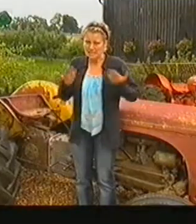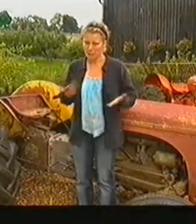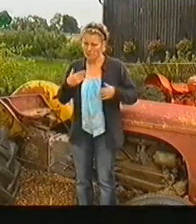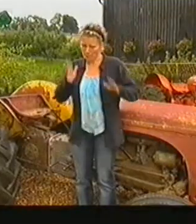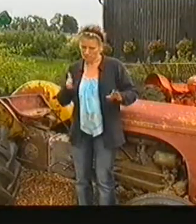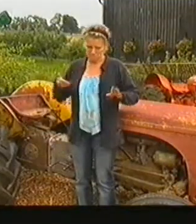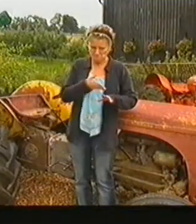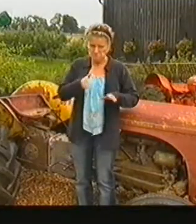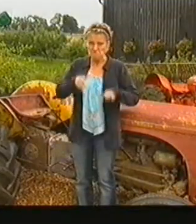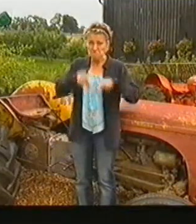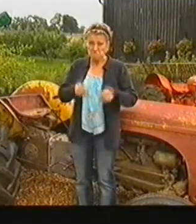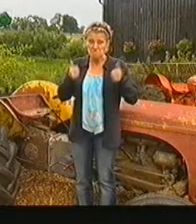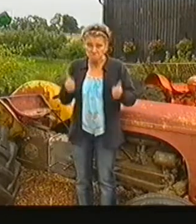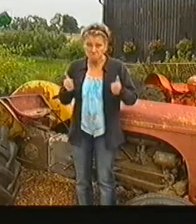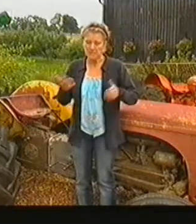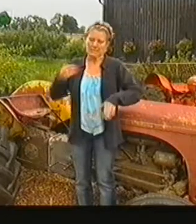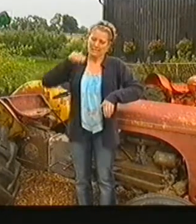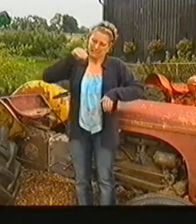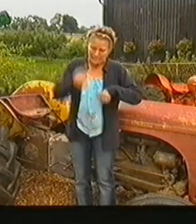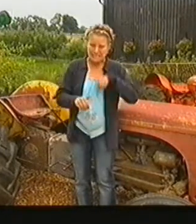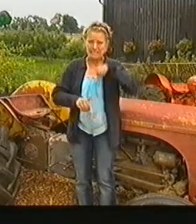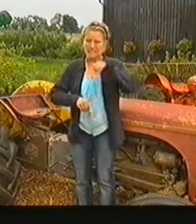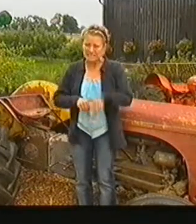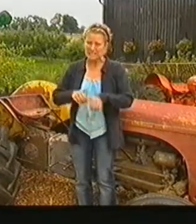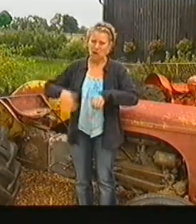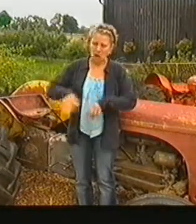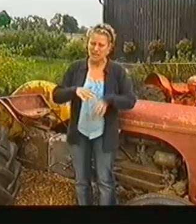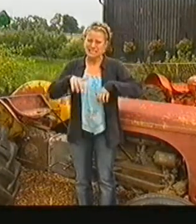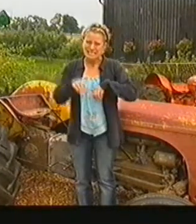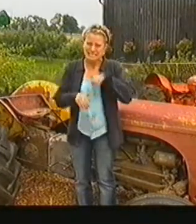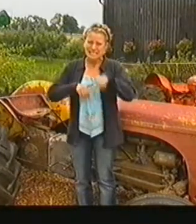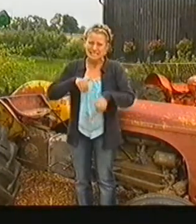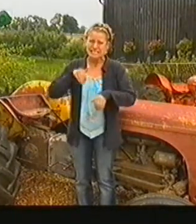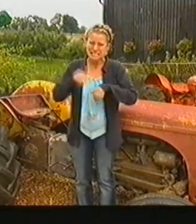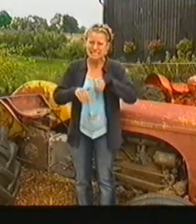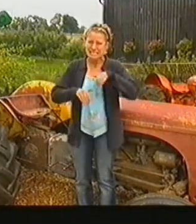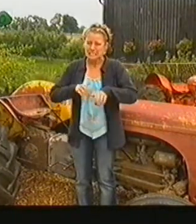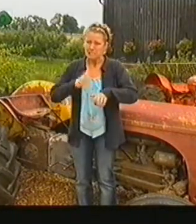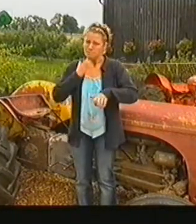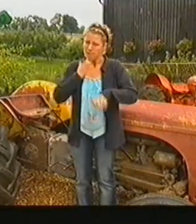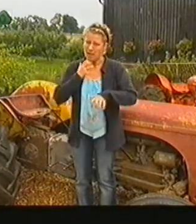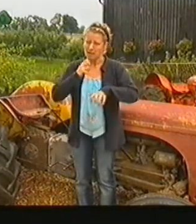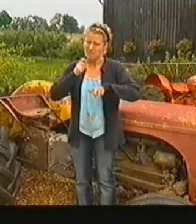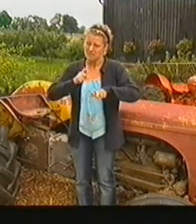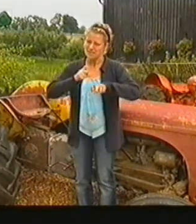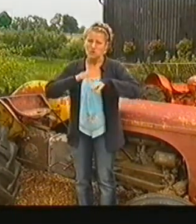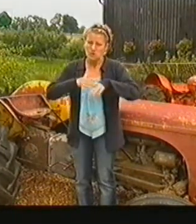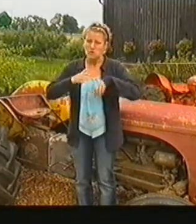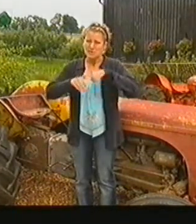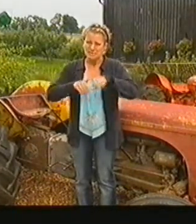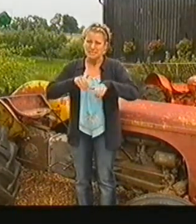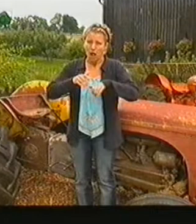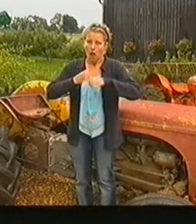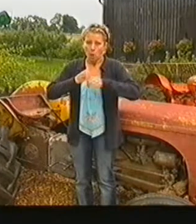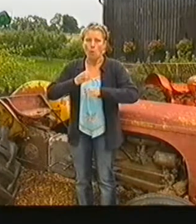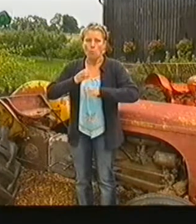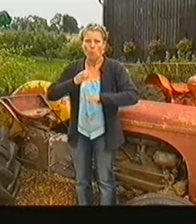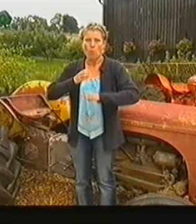This time we must go in a very special direction," said Mr. Fox. So he and his 4 children started to dig once again.